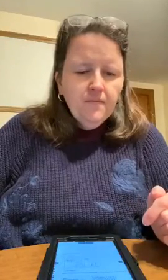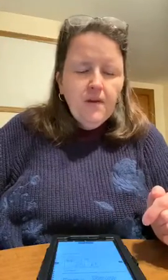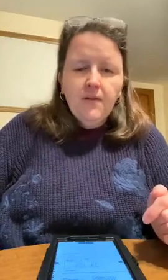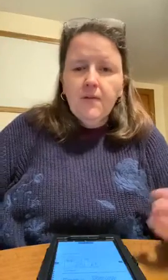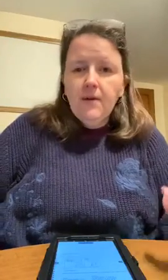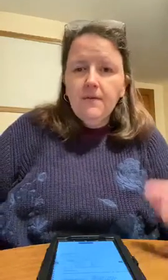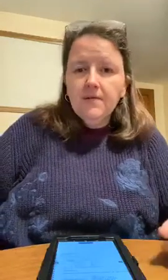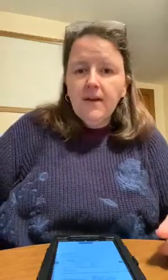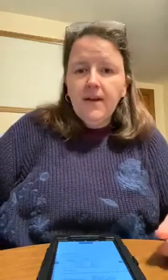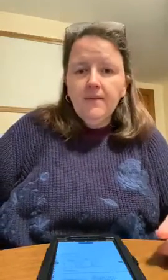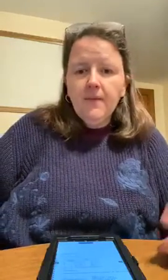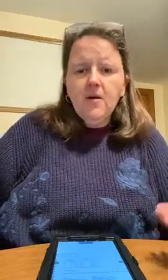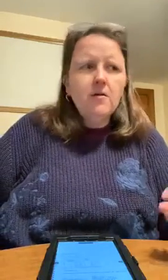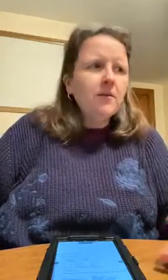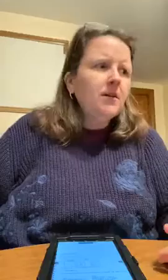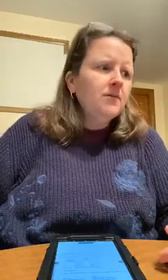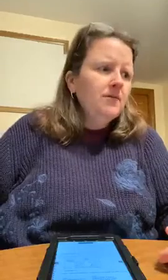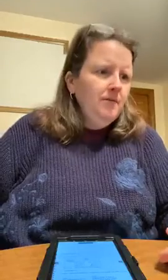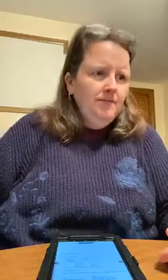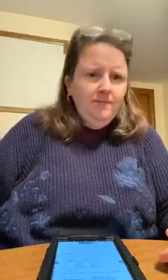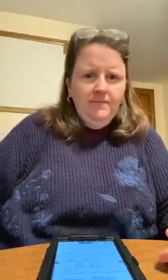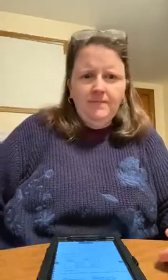So if you're saying, oh, you know,